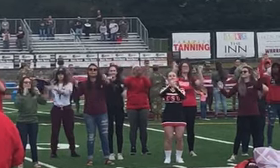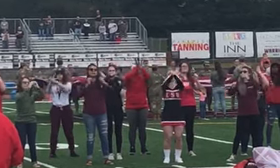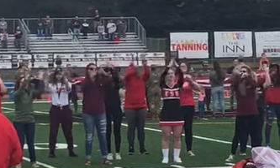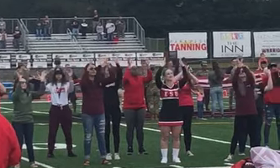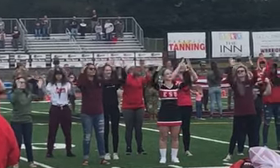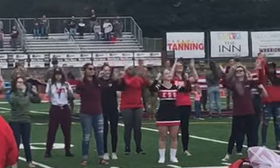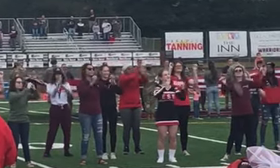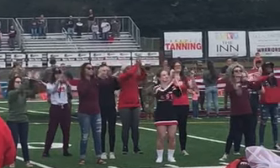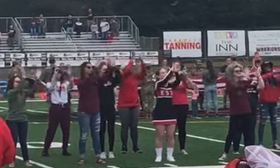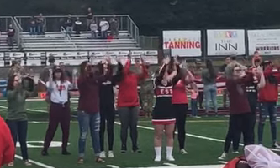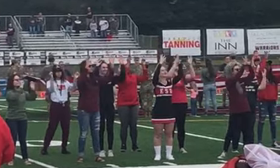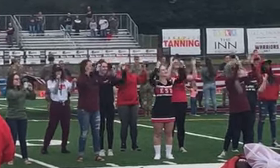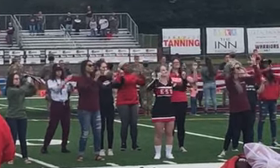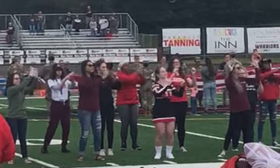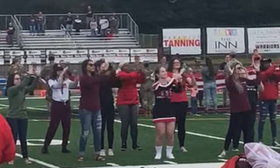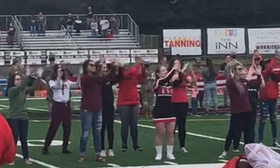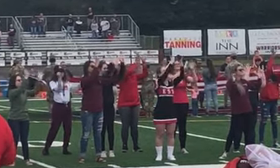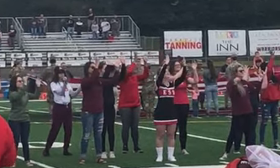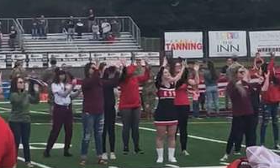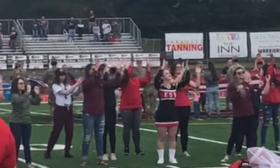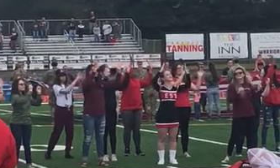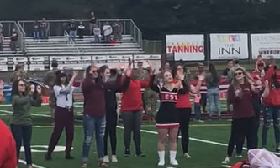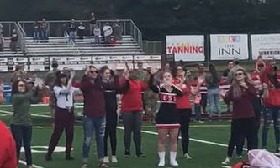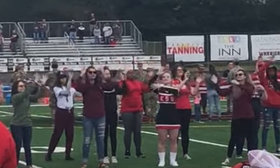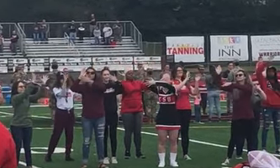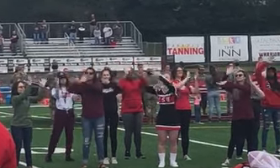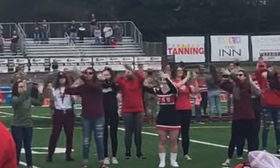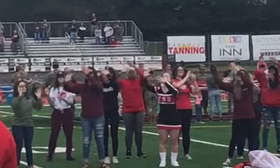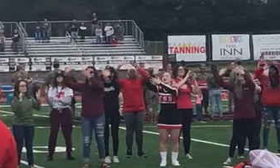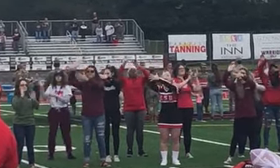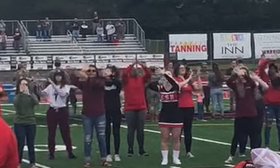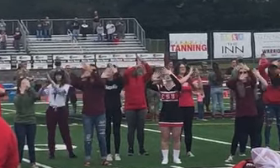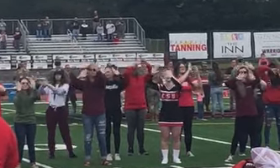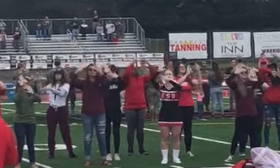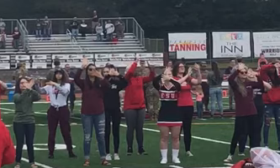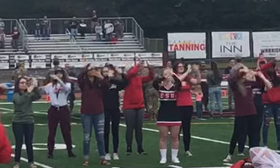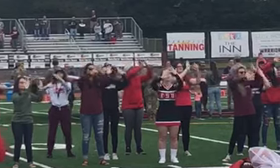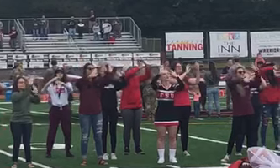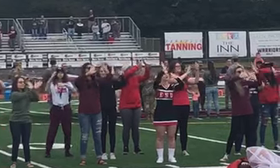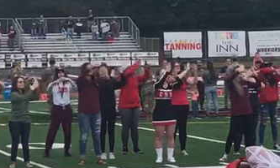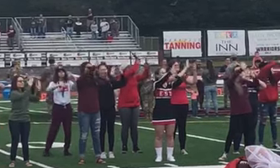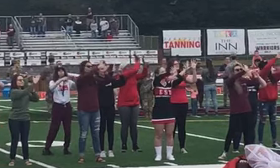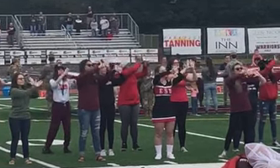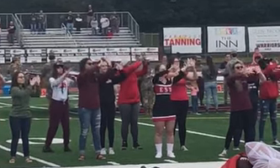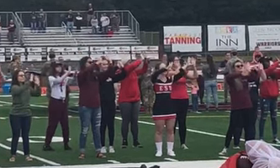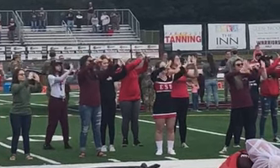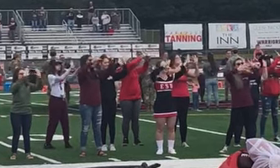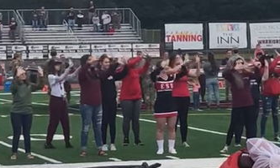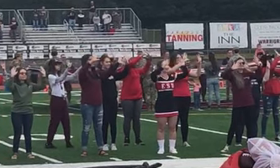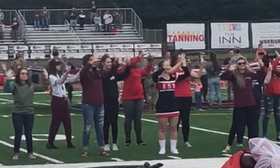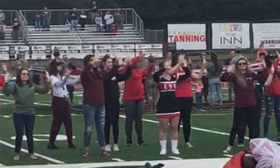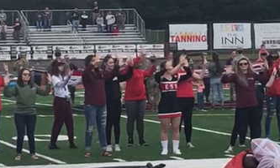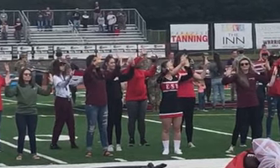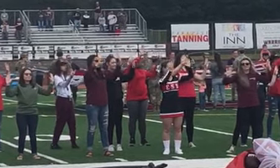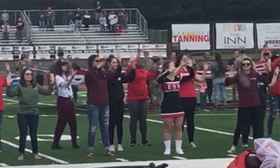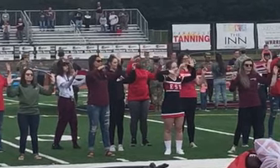bursting in air Gave proof through the night